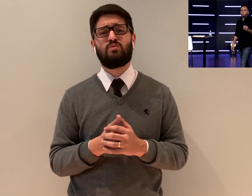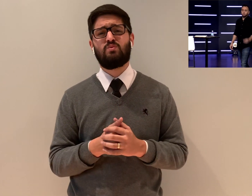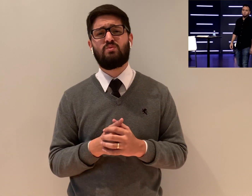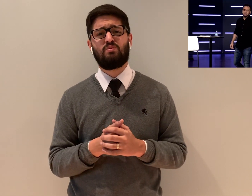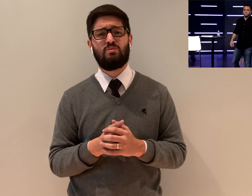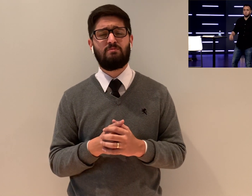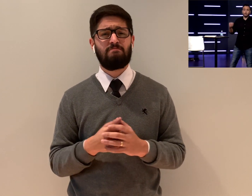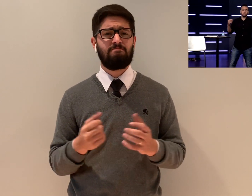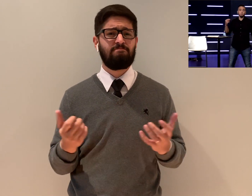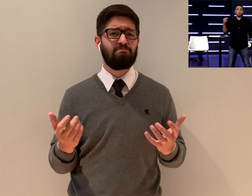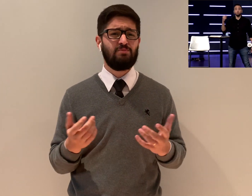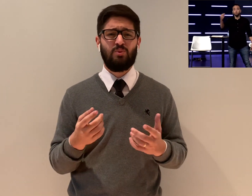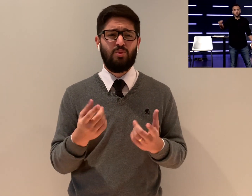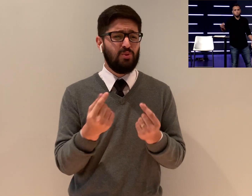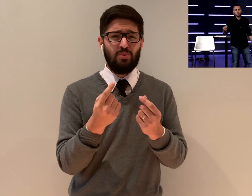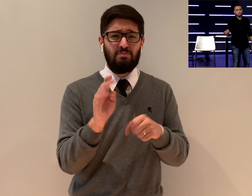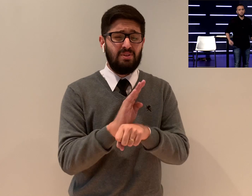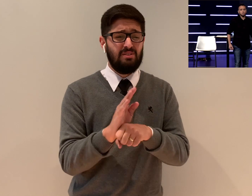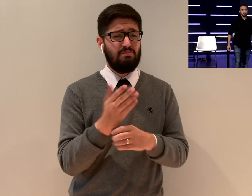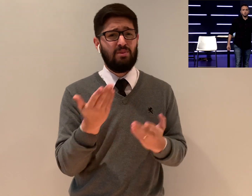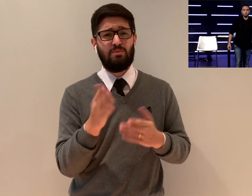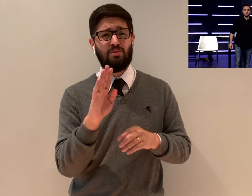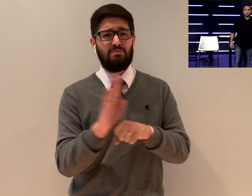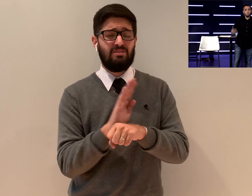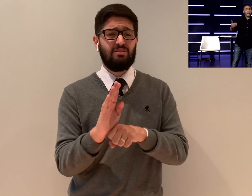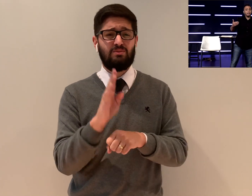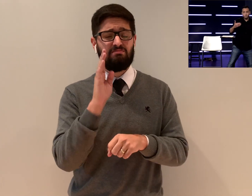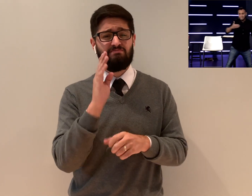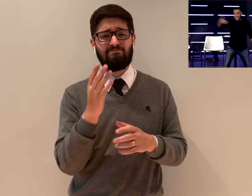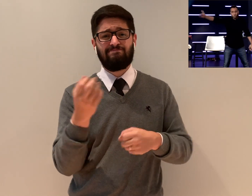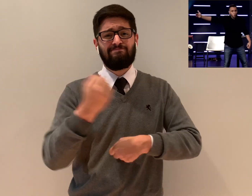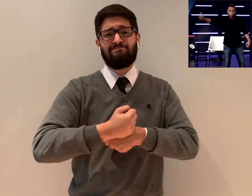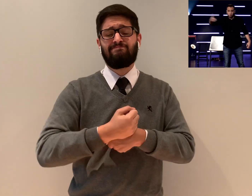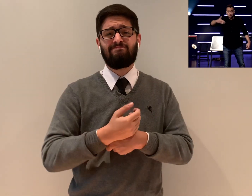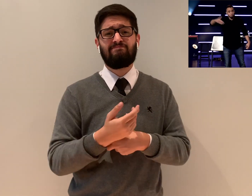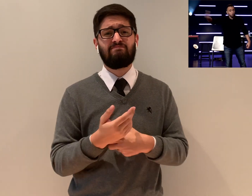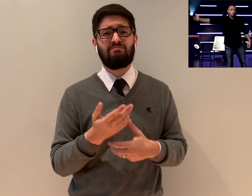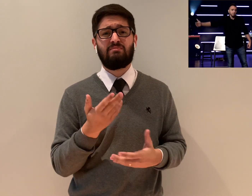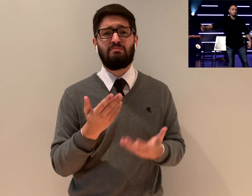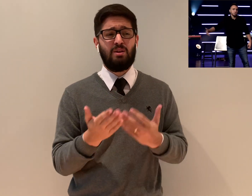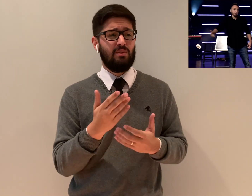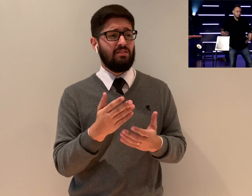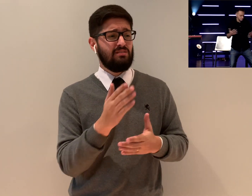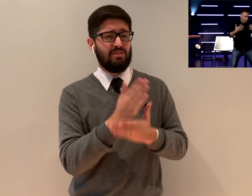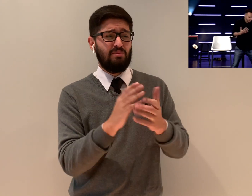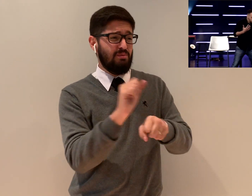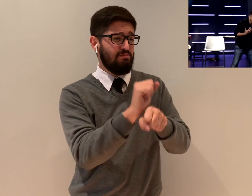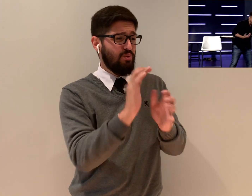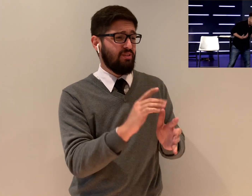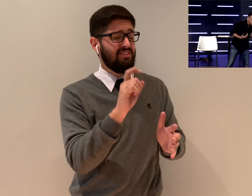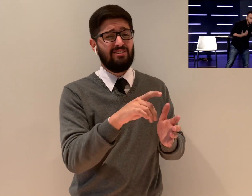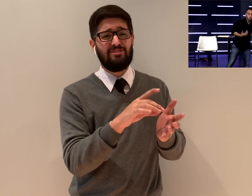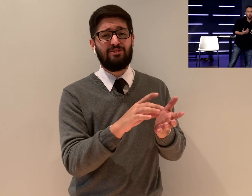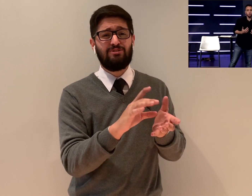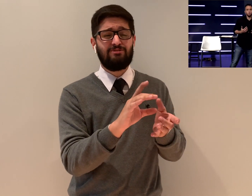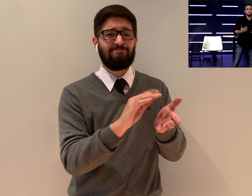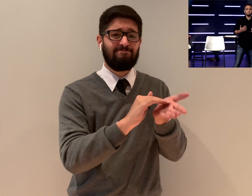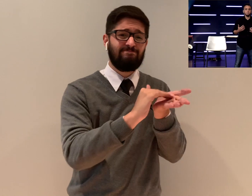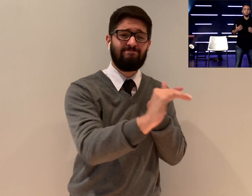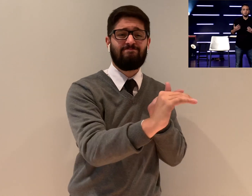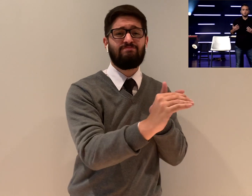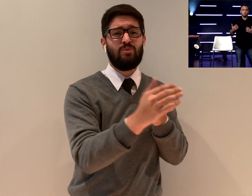have to do with your business. Perhaps you might lose your business, or you may have to let go of employees that mean so much to